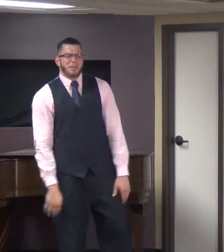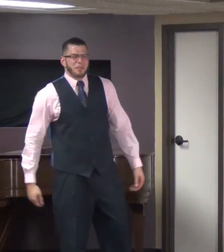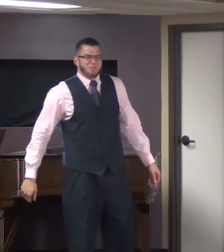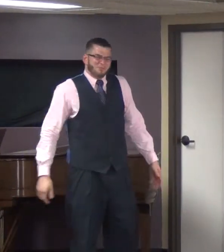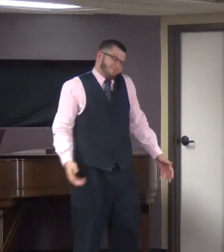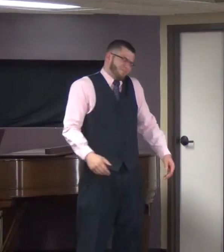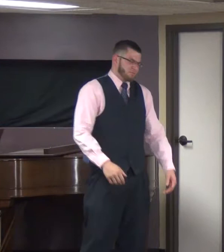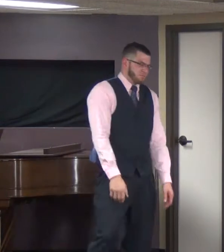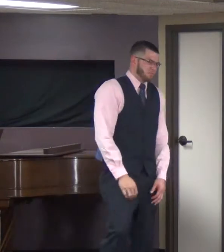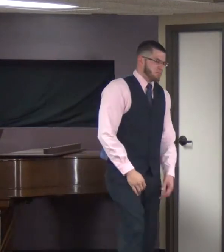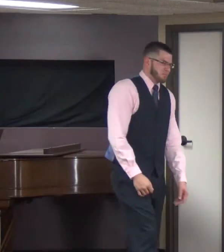it.